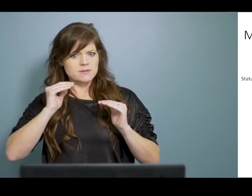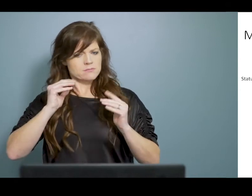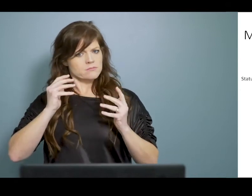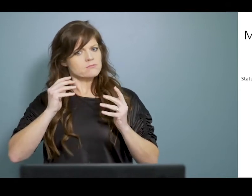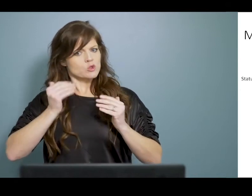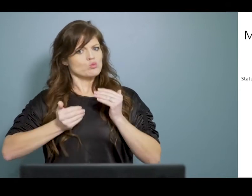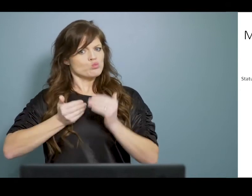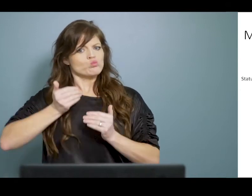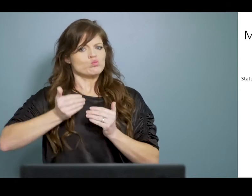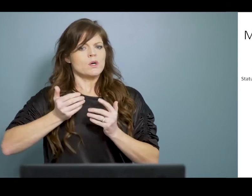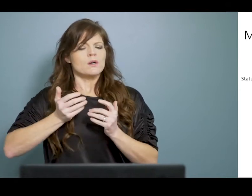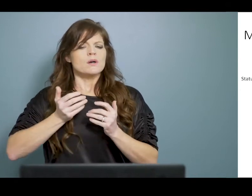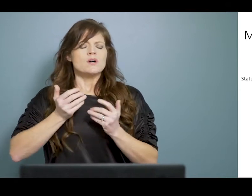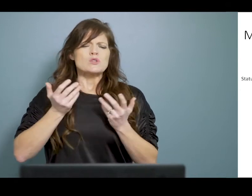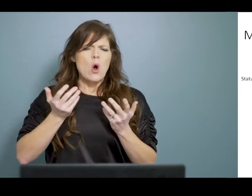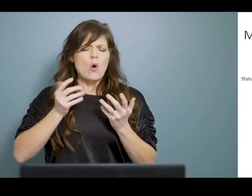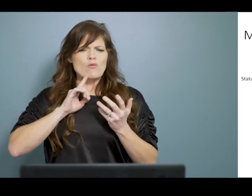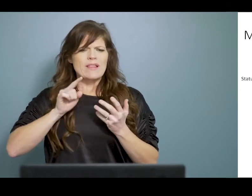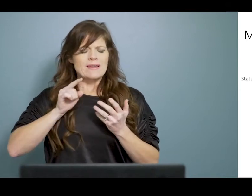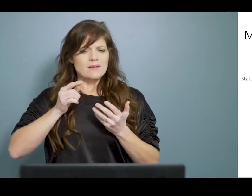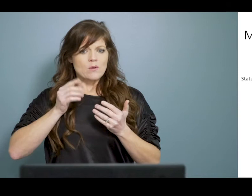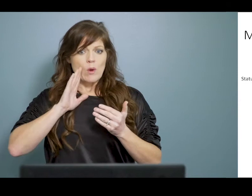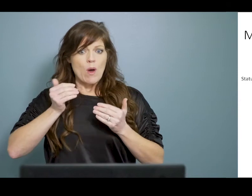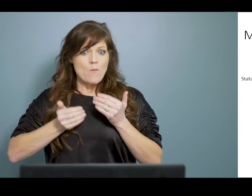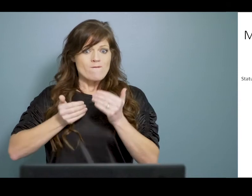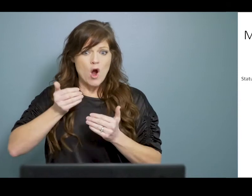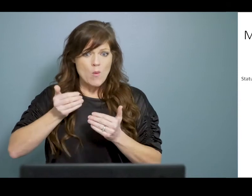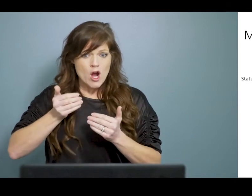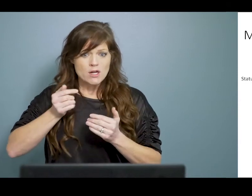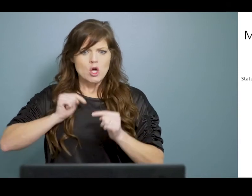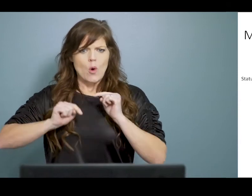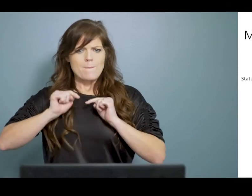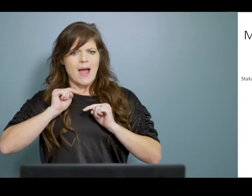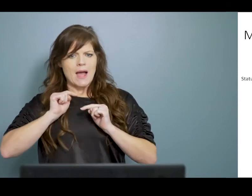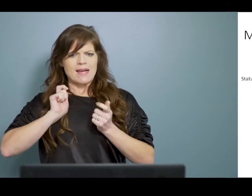So we've had to move forward and